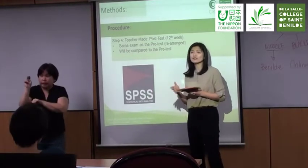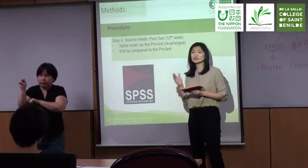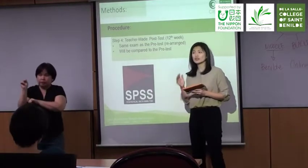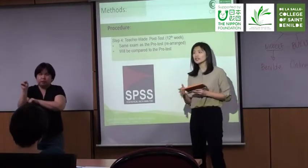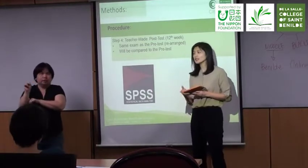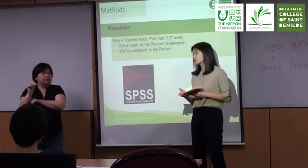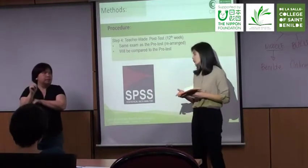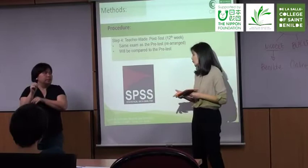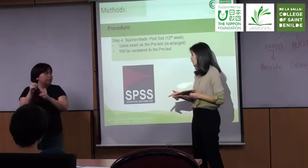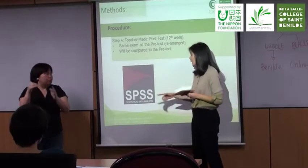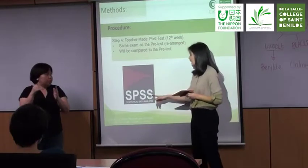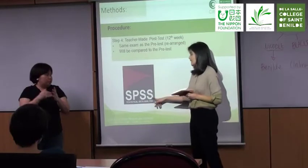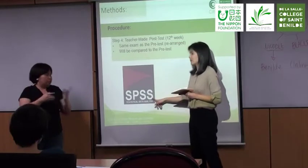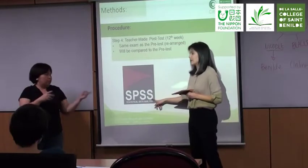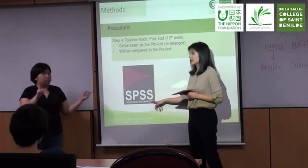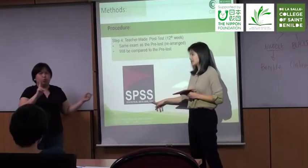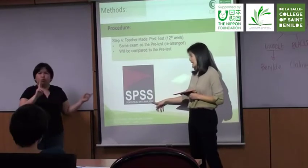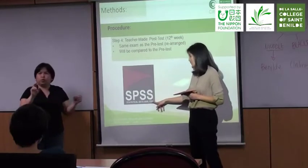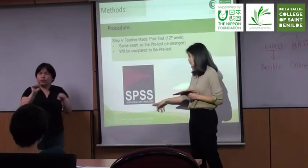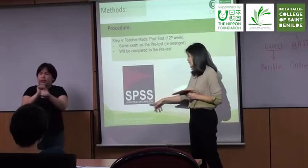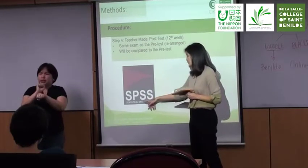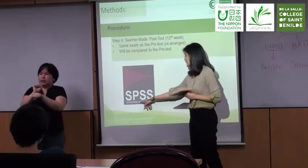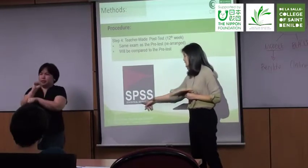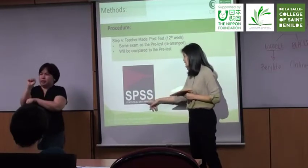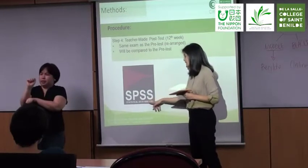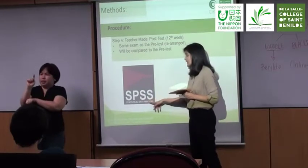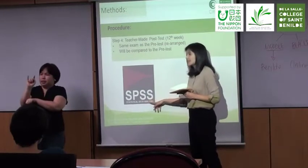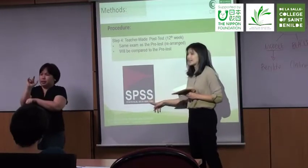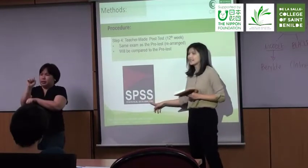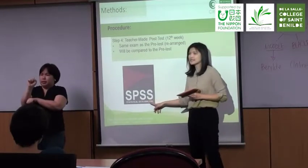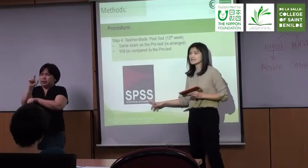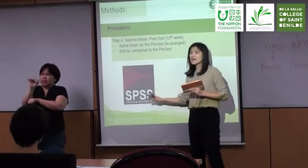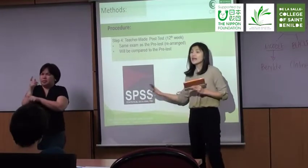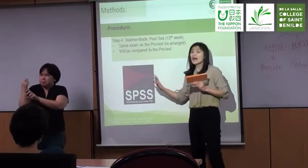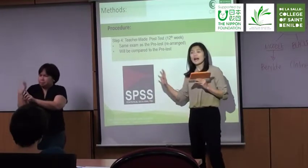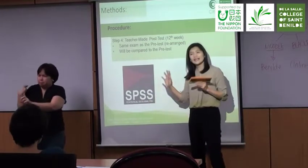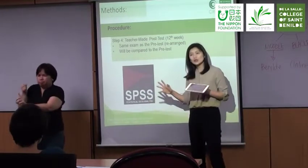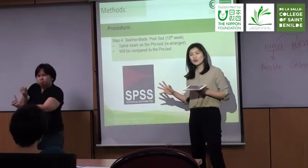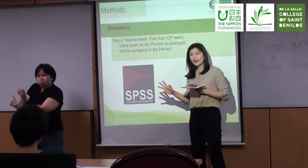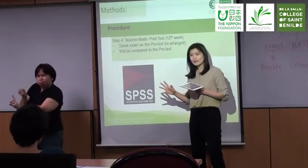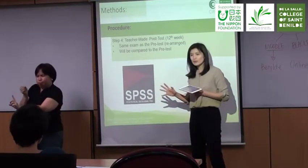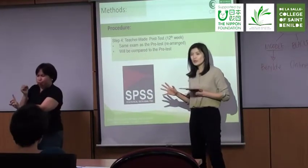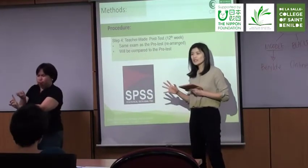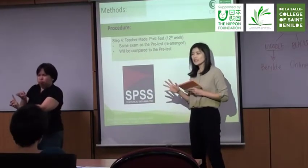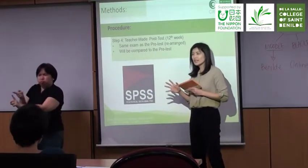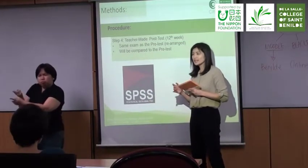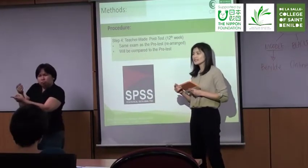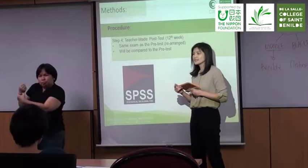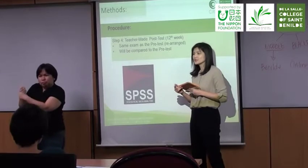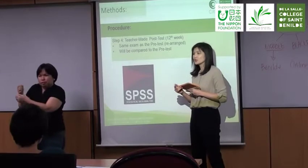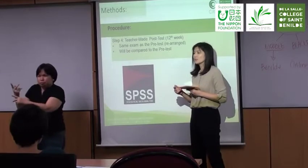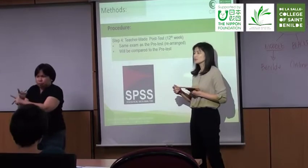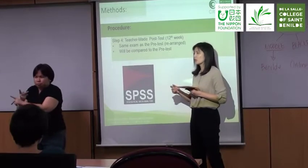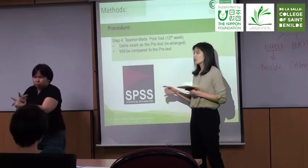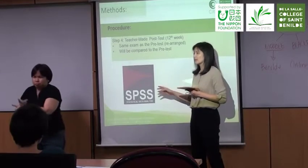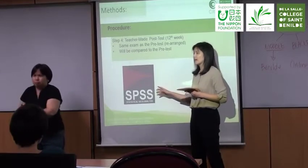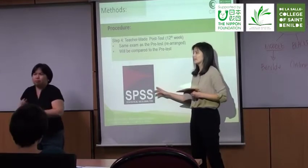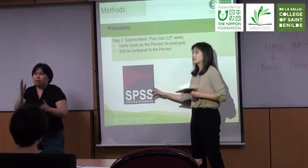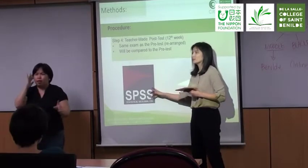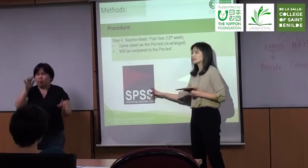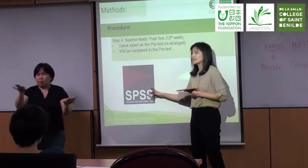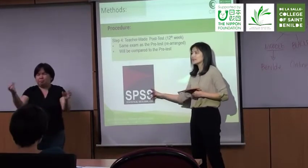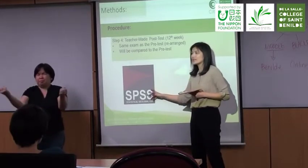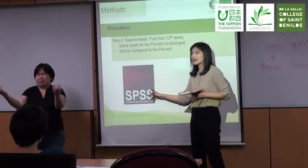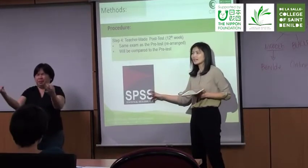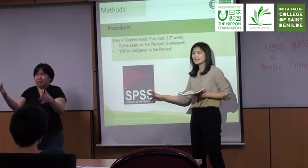ko, I have to run it through SPSS or Statistical Data Analysis. I know everyone is